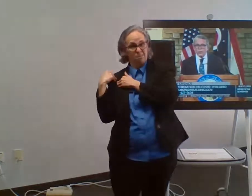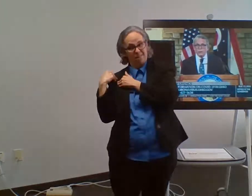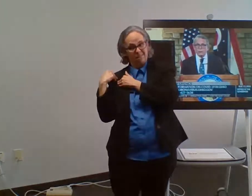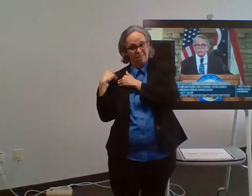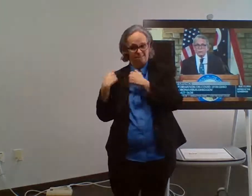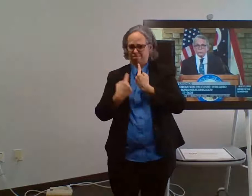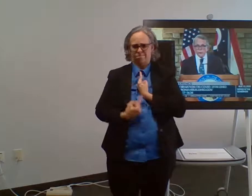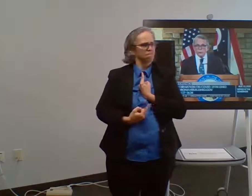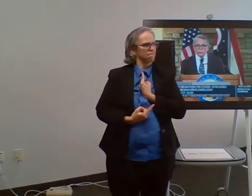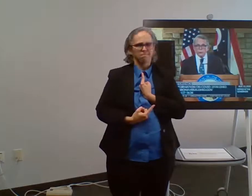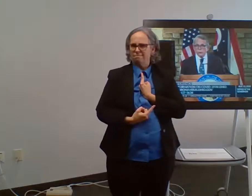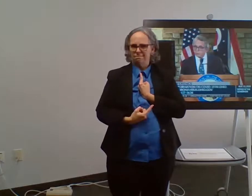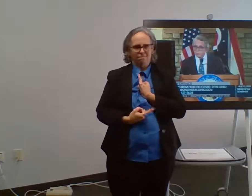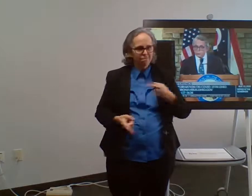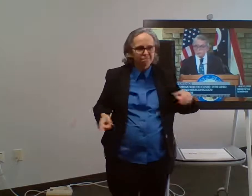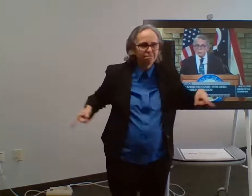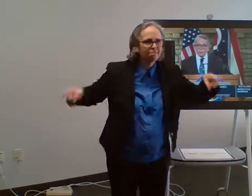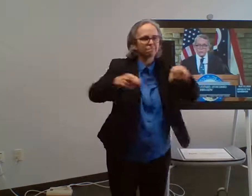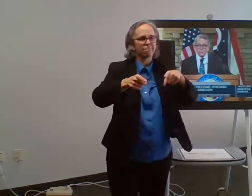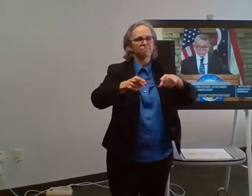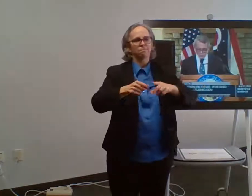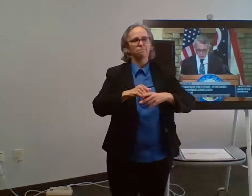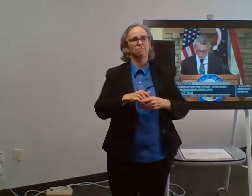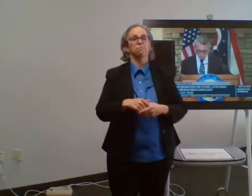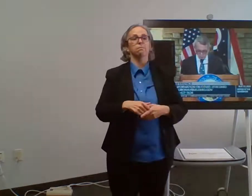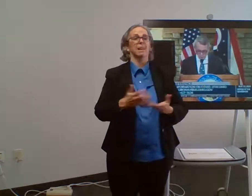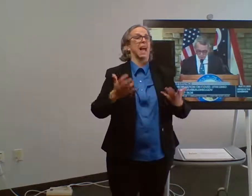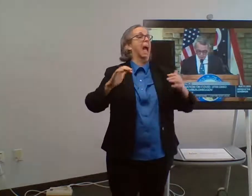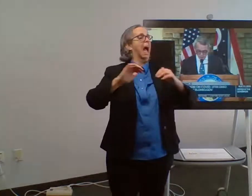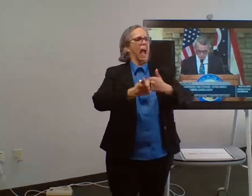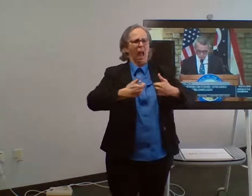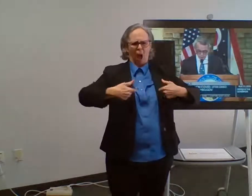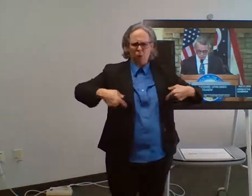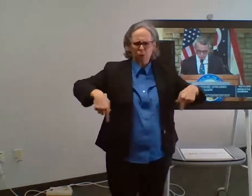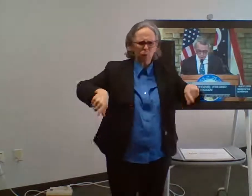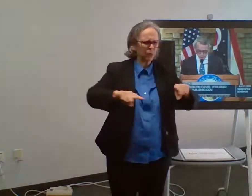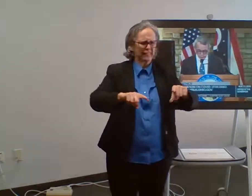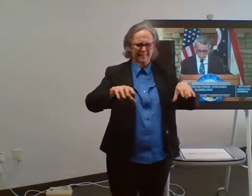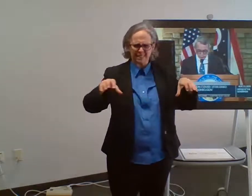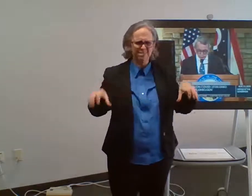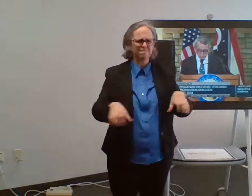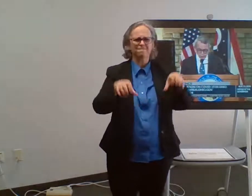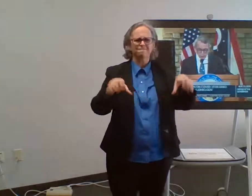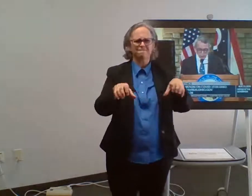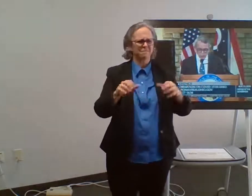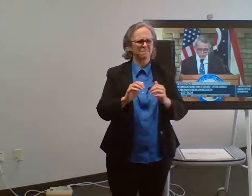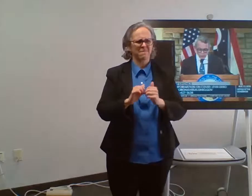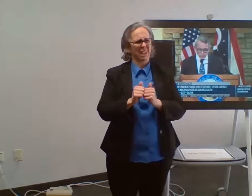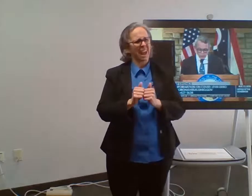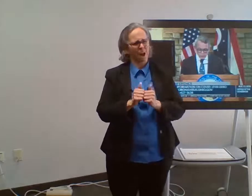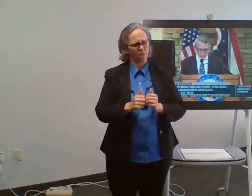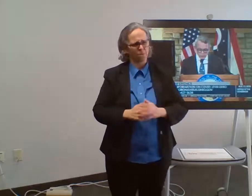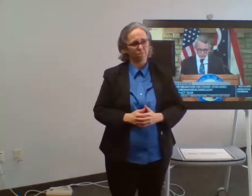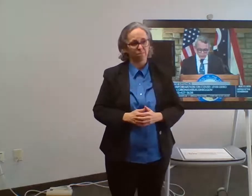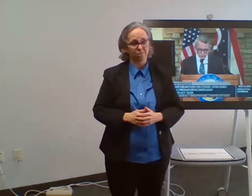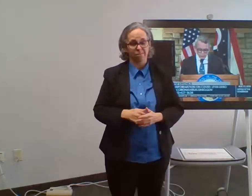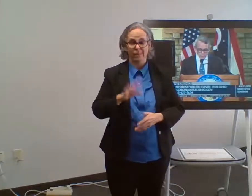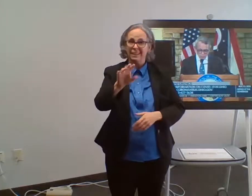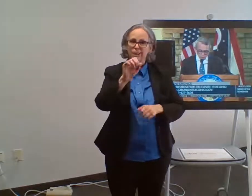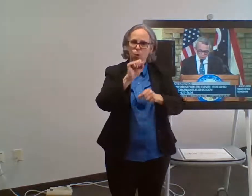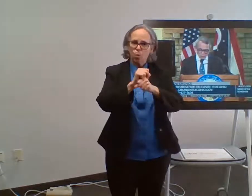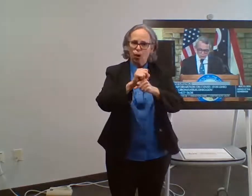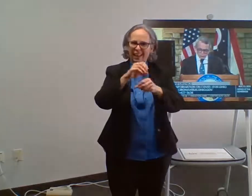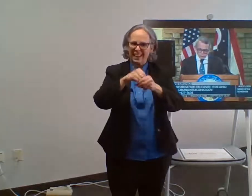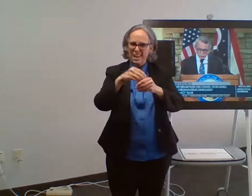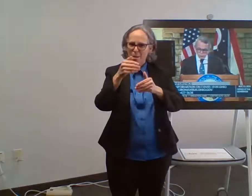we're trying to do that, but there'll be more things, and this is it really is a work in progress.